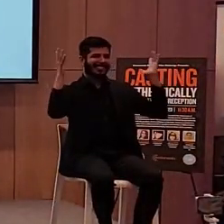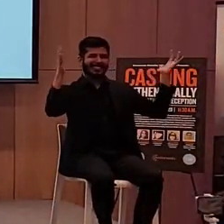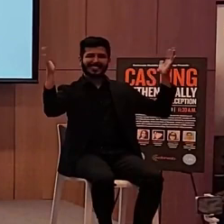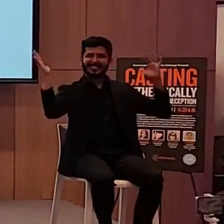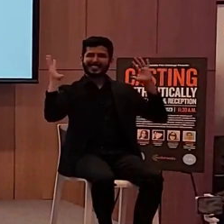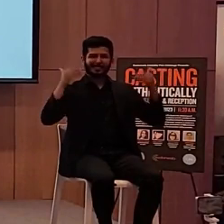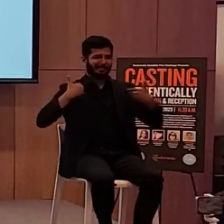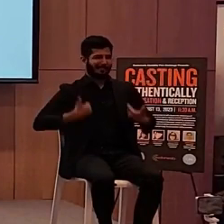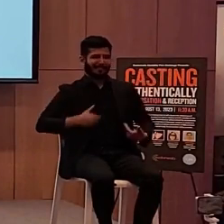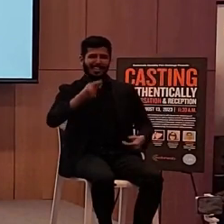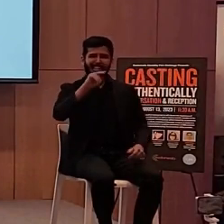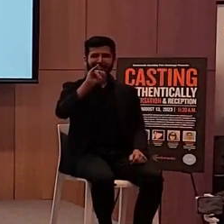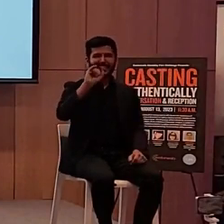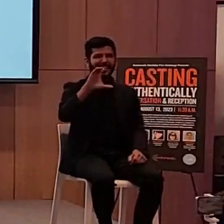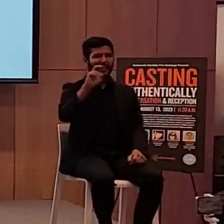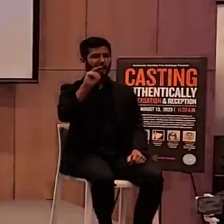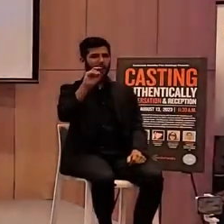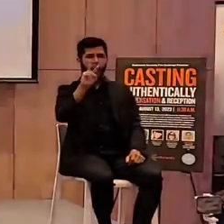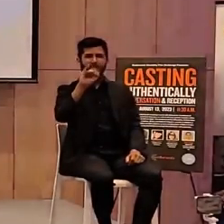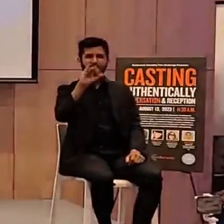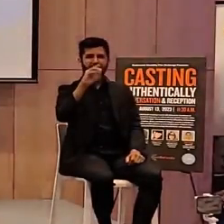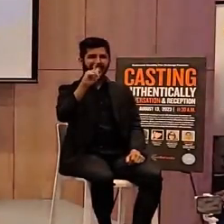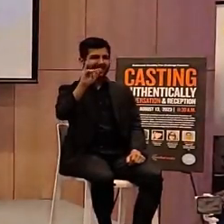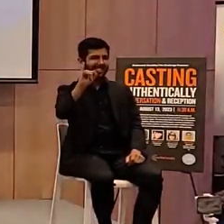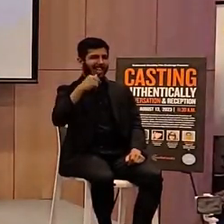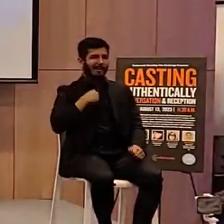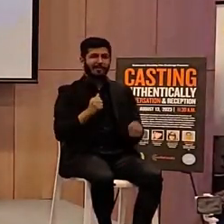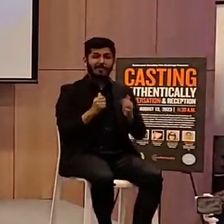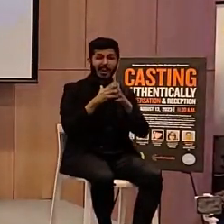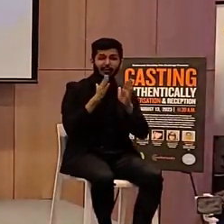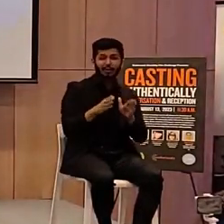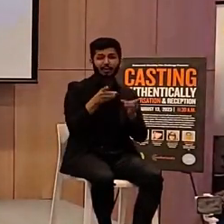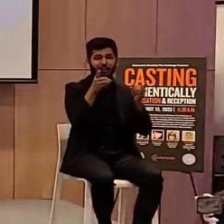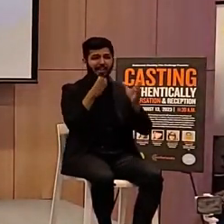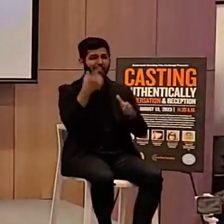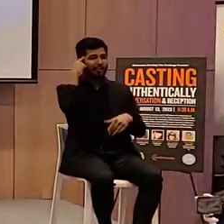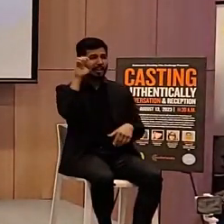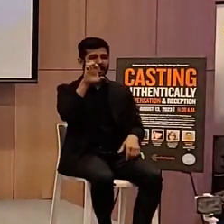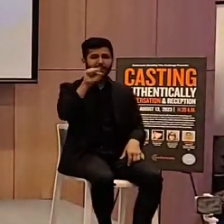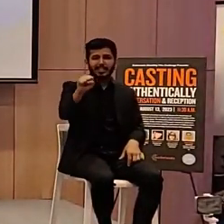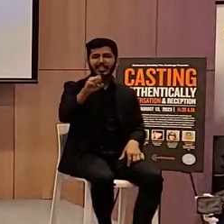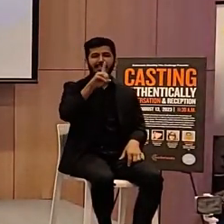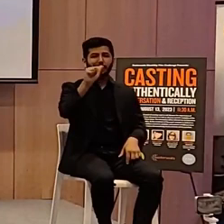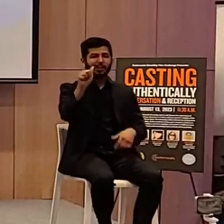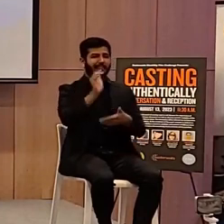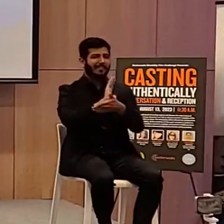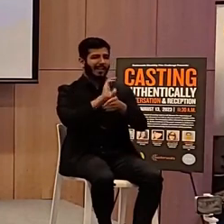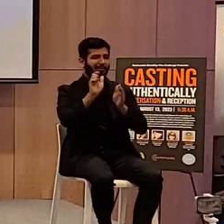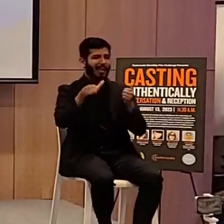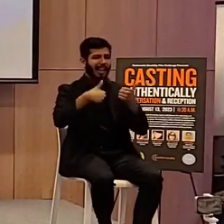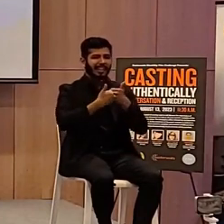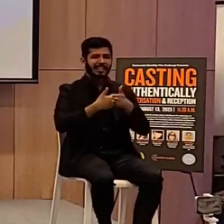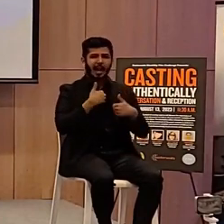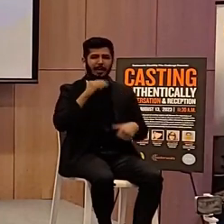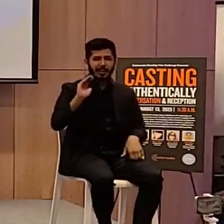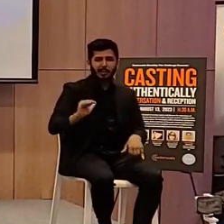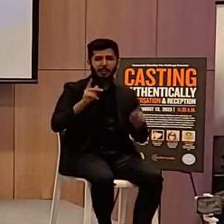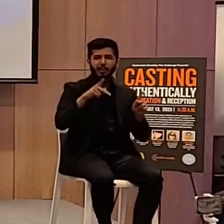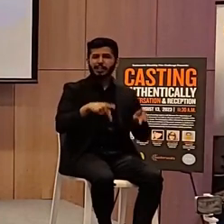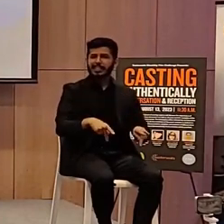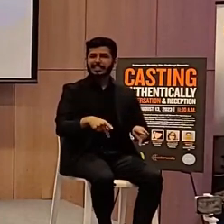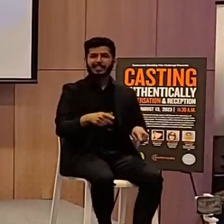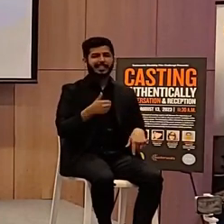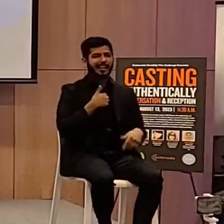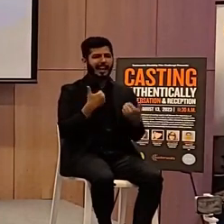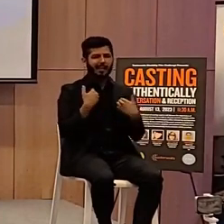I am Nick Nowicki. I'm the founder and director of the Easter Seals Disability Film Challenge. I am a little person with a